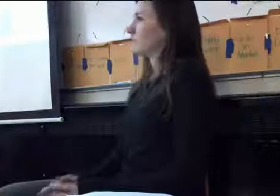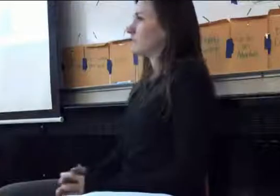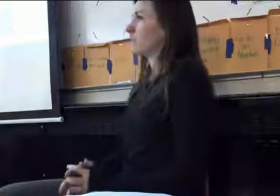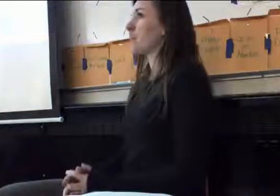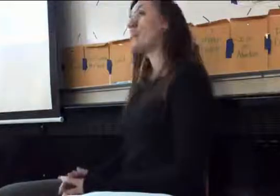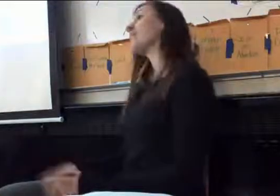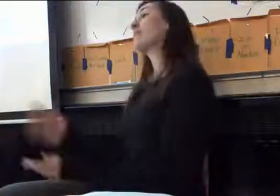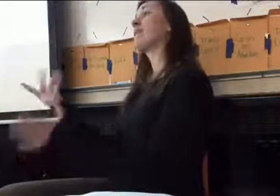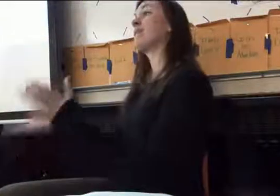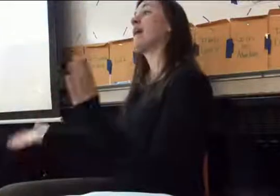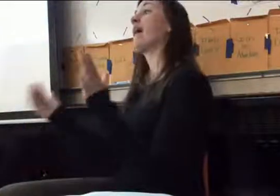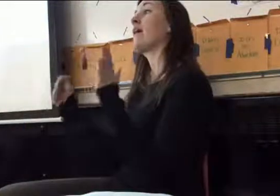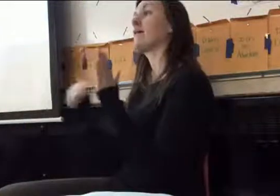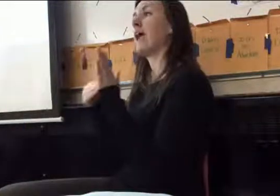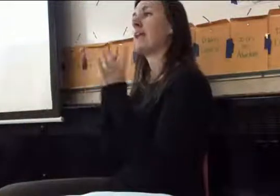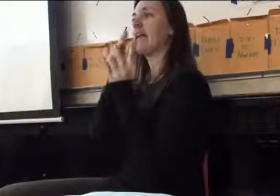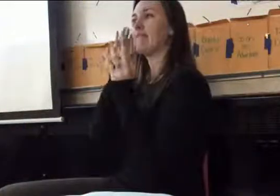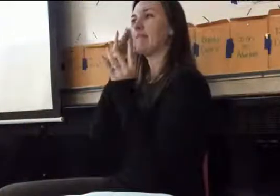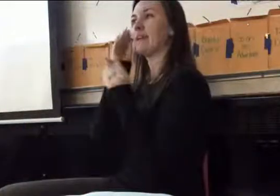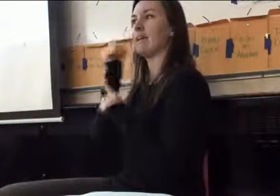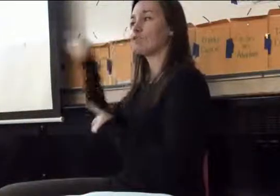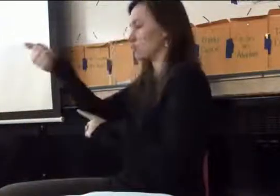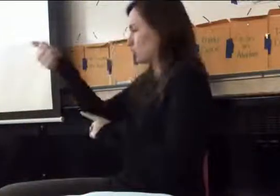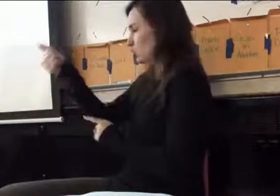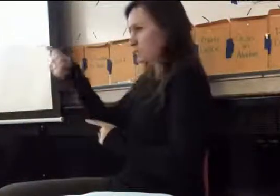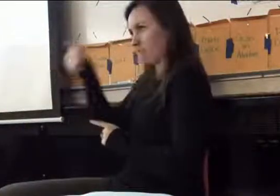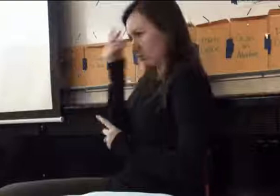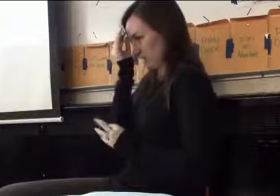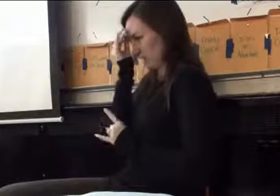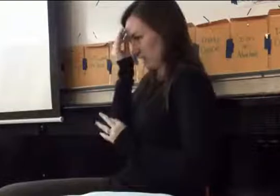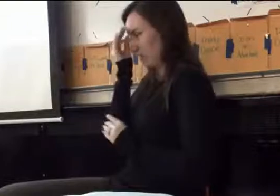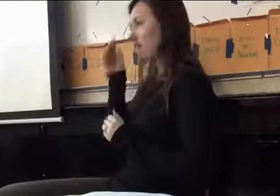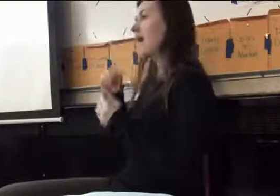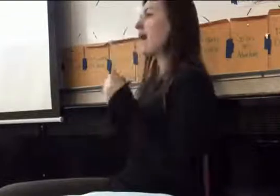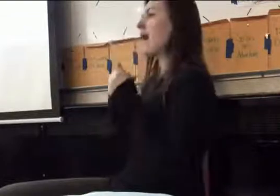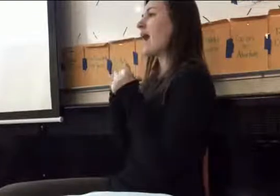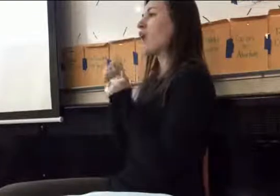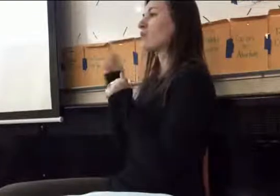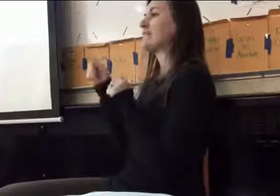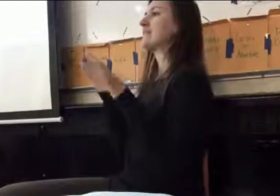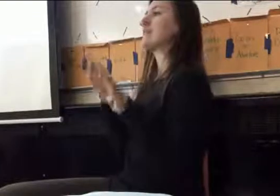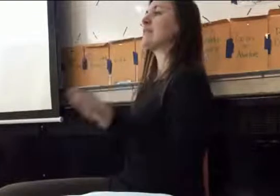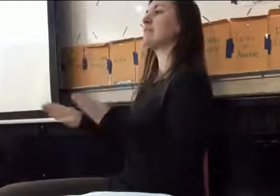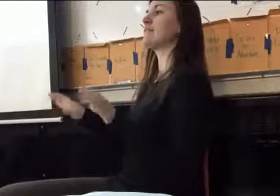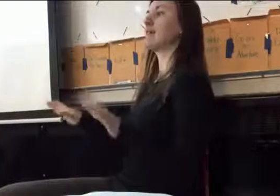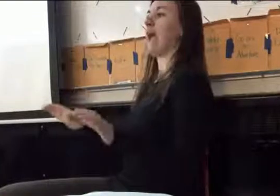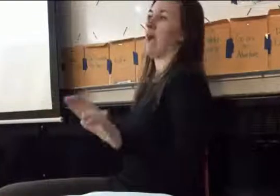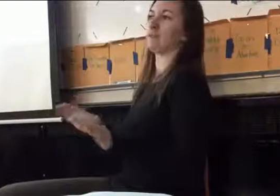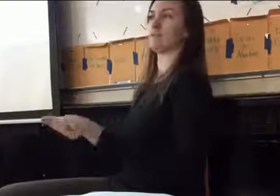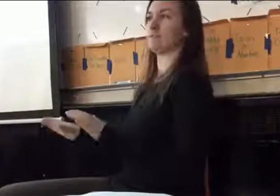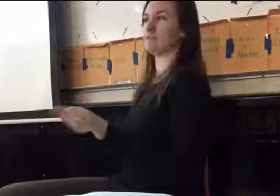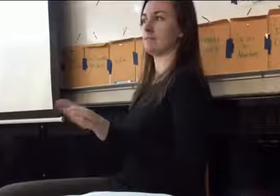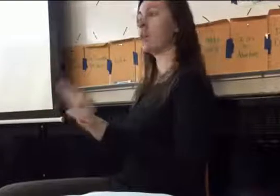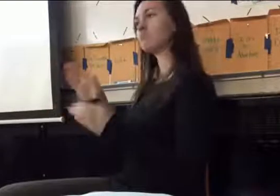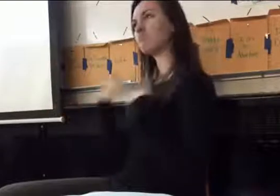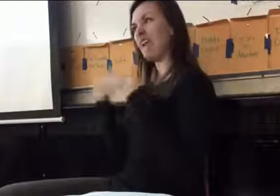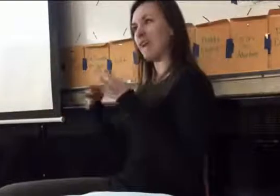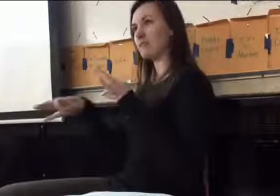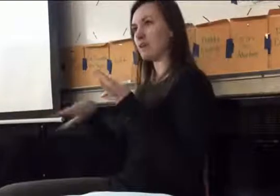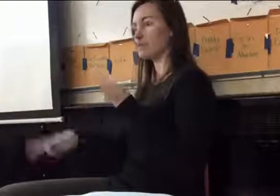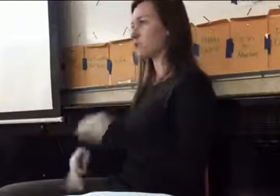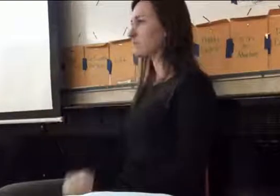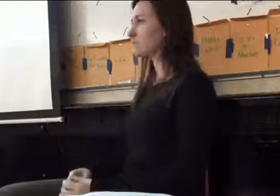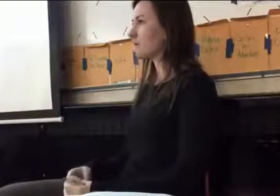All right, so again, thinking to yourselves, how does Martin Shkreli act? Also, this has captions, just to let you